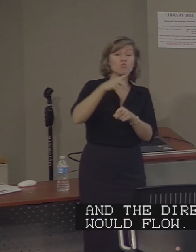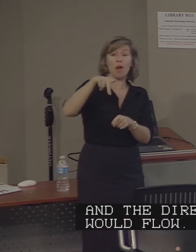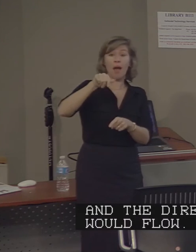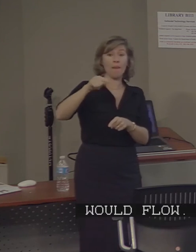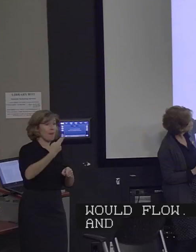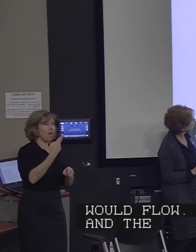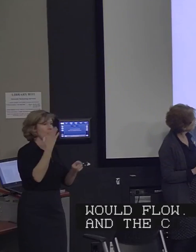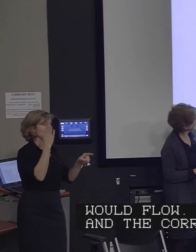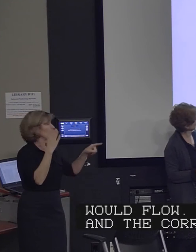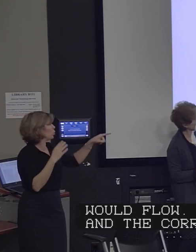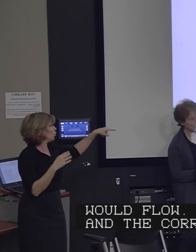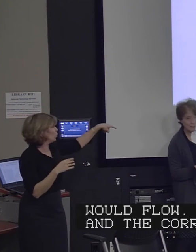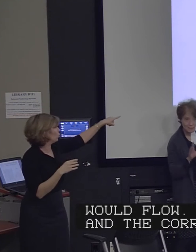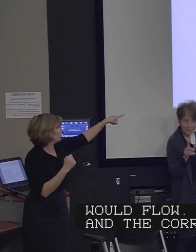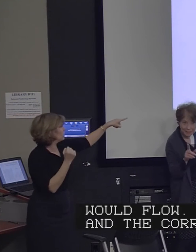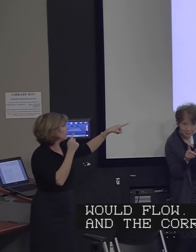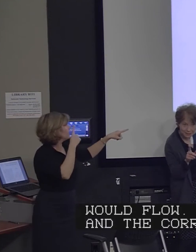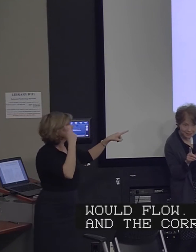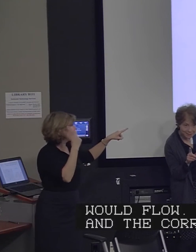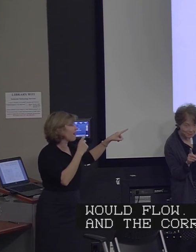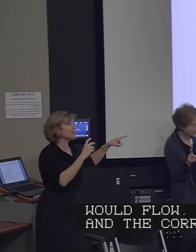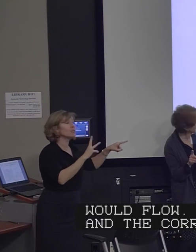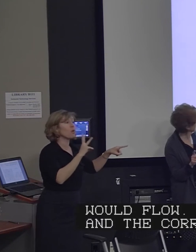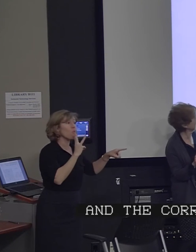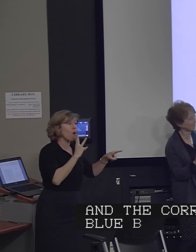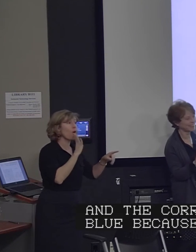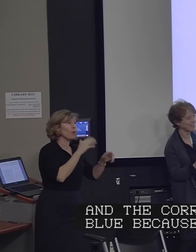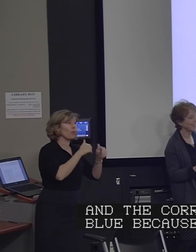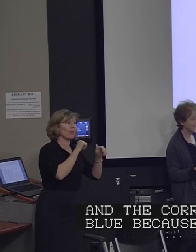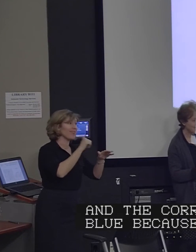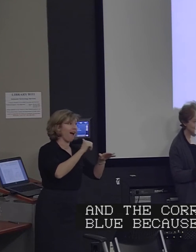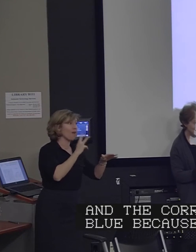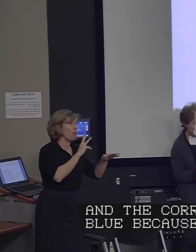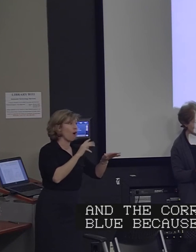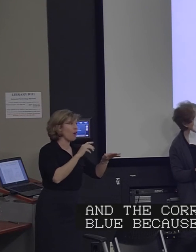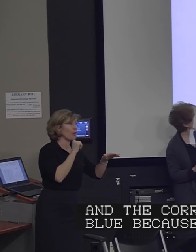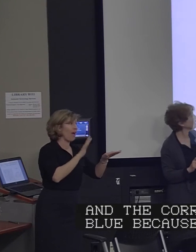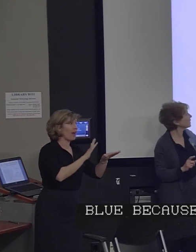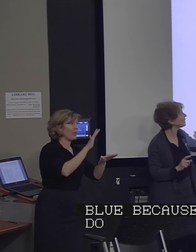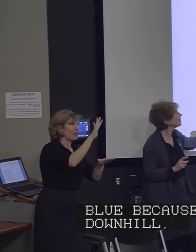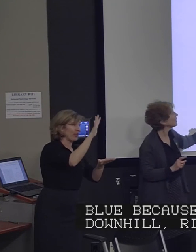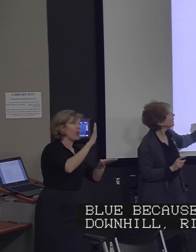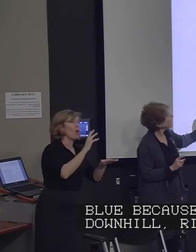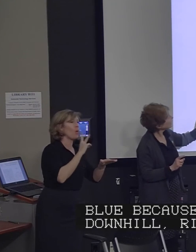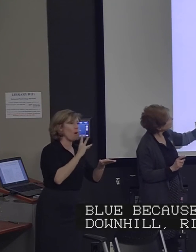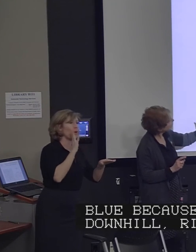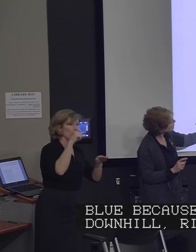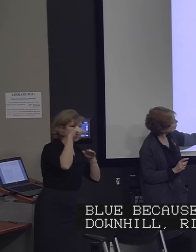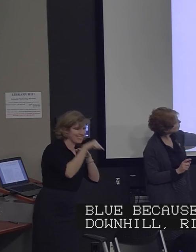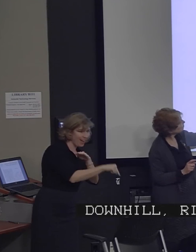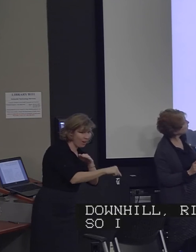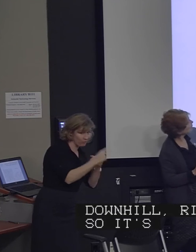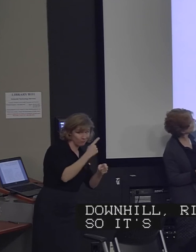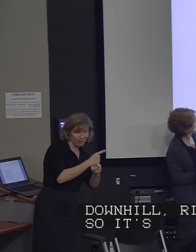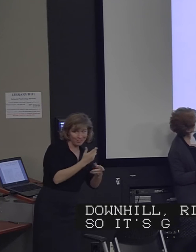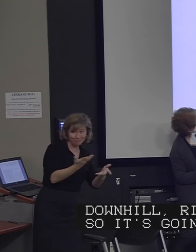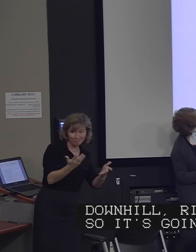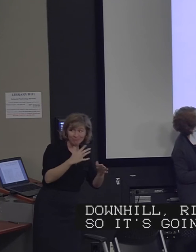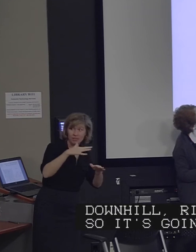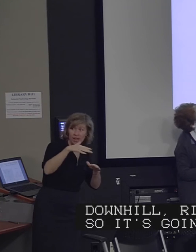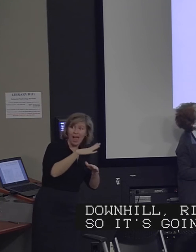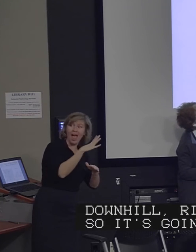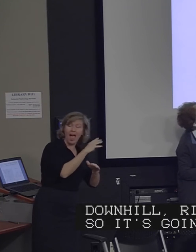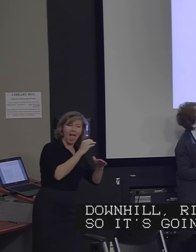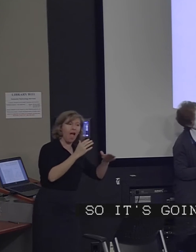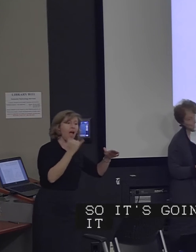blue because water goes downhill, right? So it's going downhill. And also it follows the